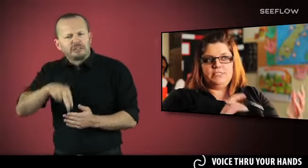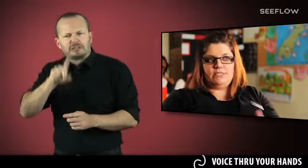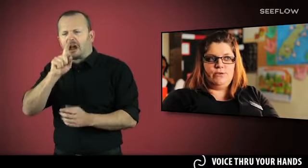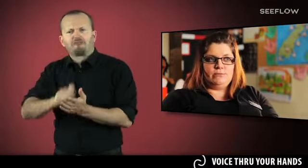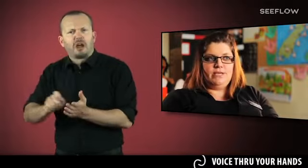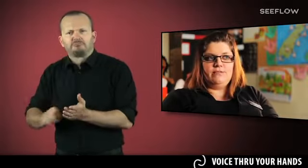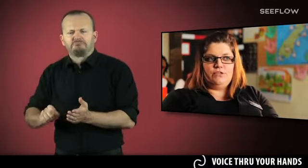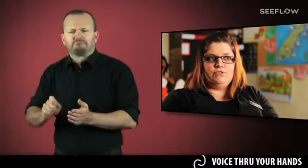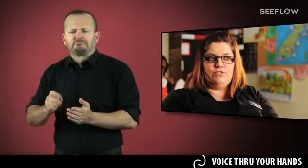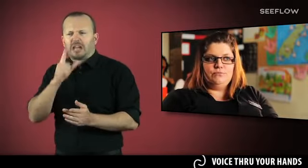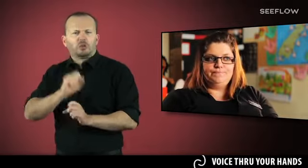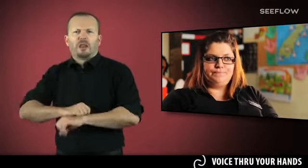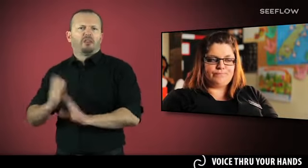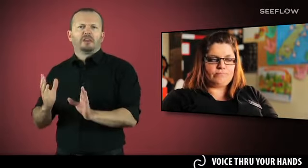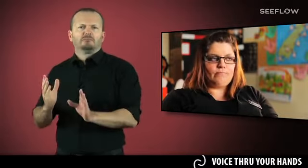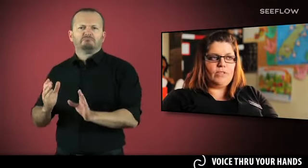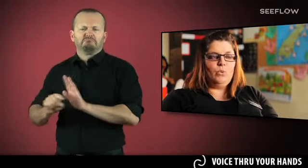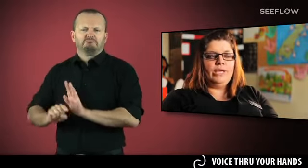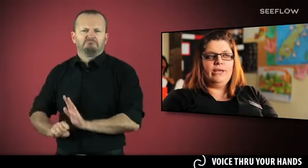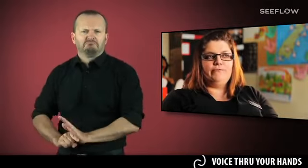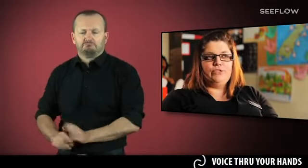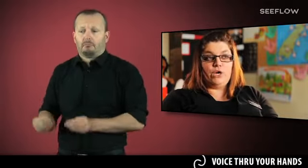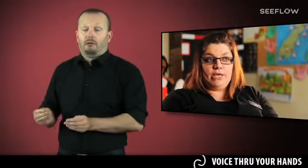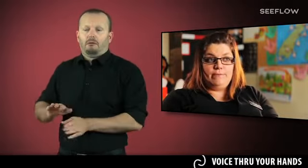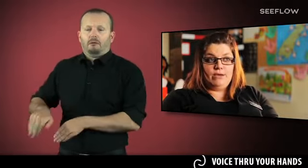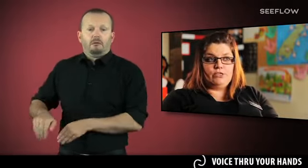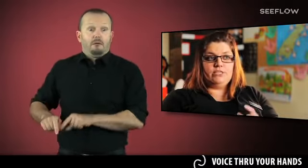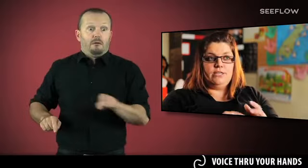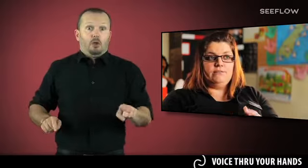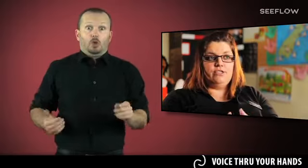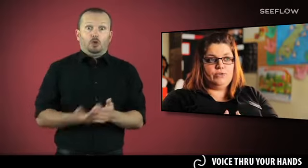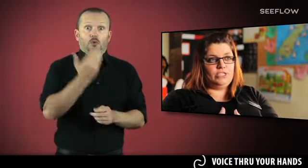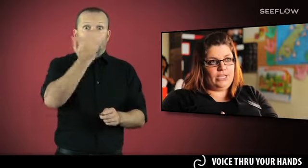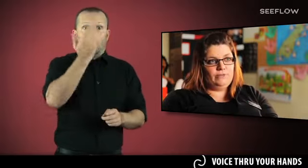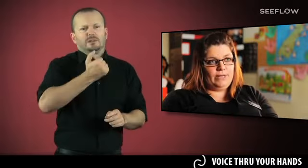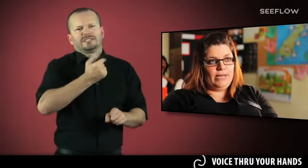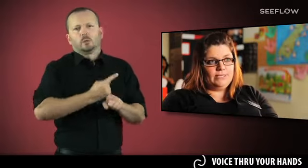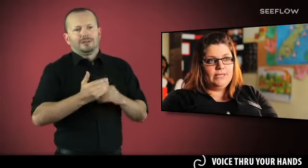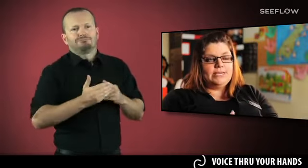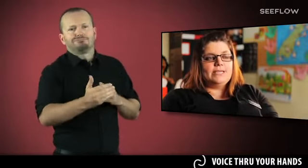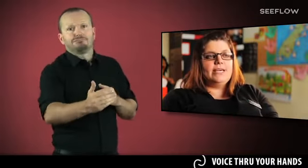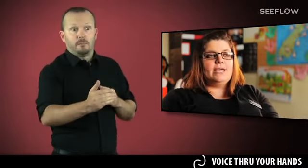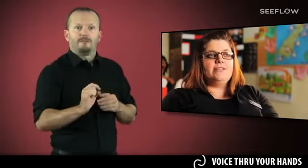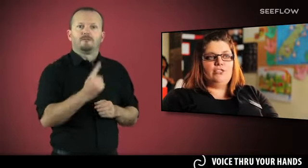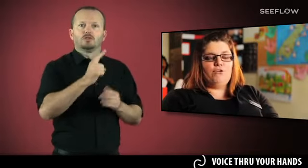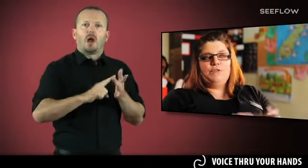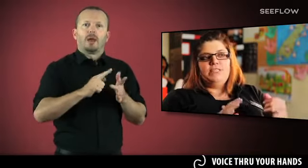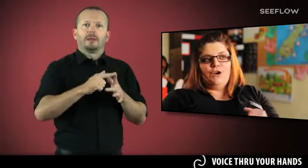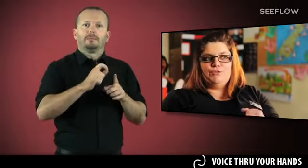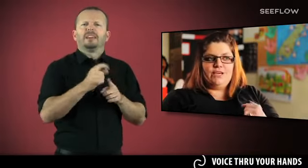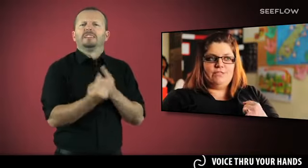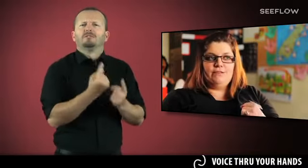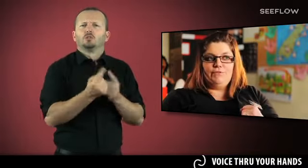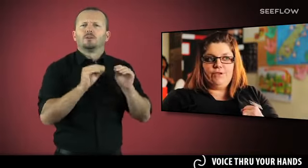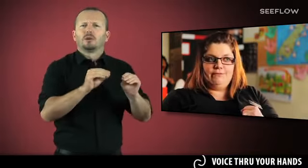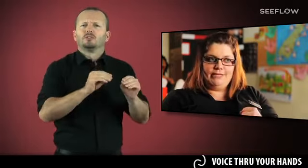After 6 weeks being at the new school, we had our first IEP, which is an individual education plan, and they told me that Taryn